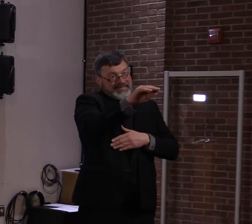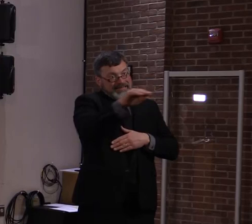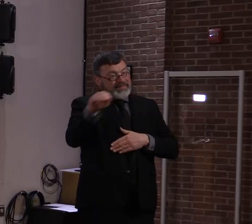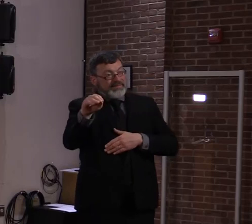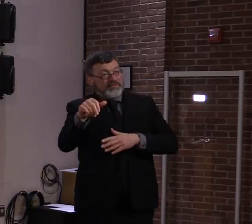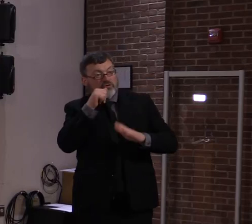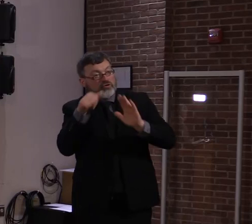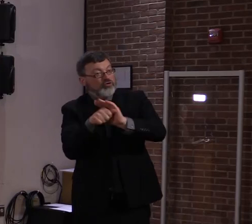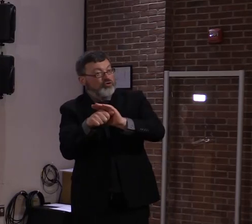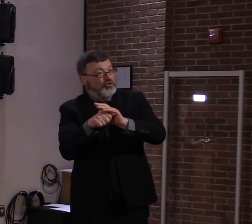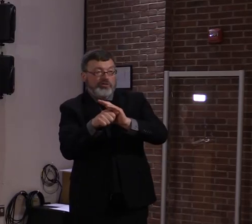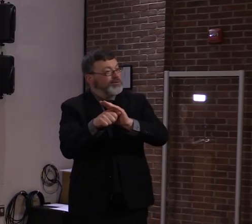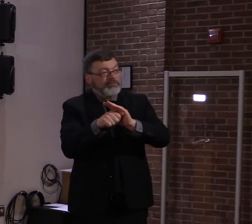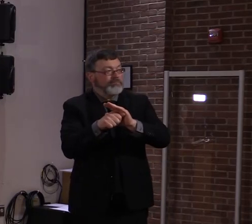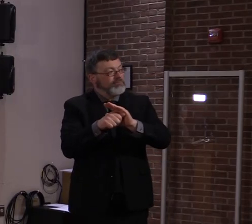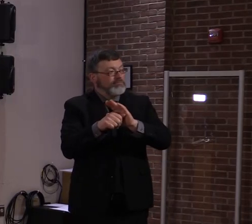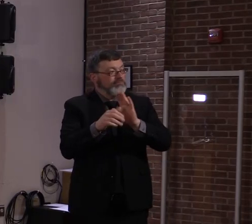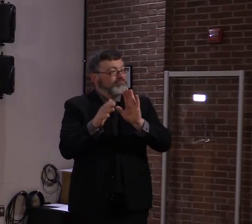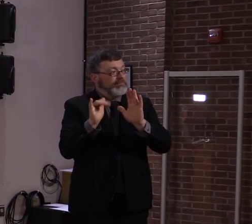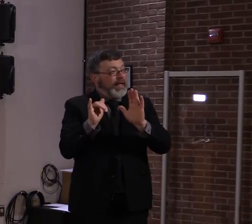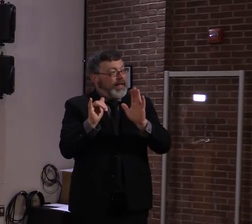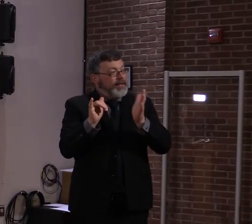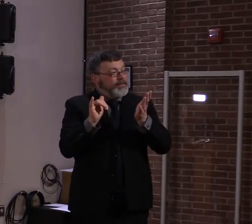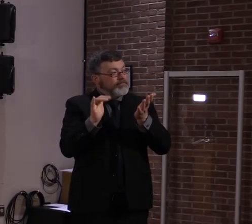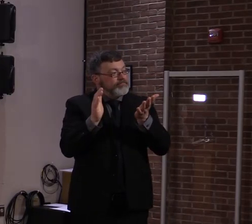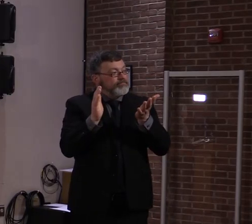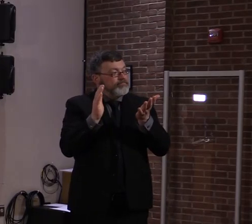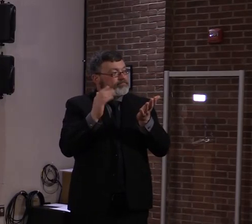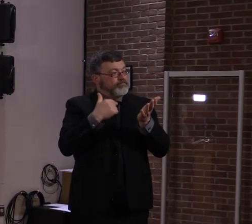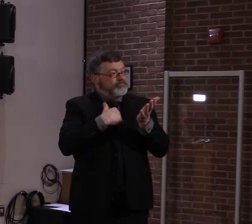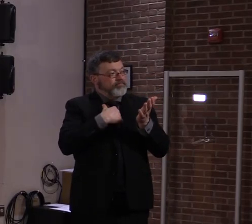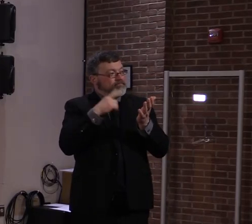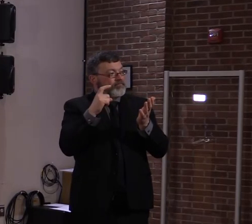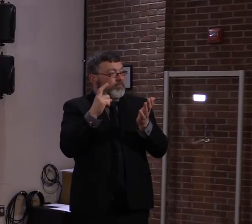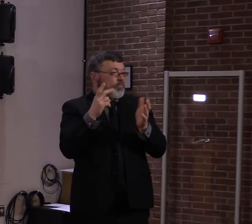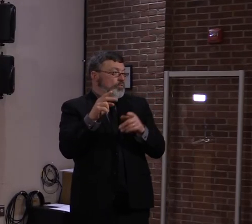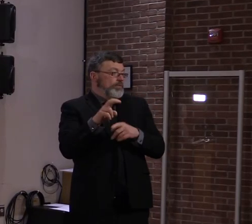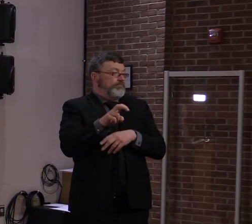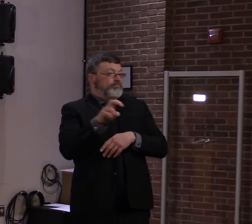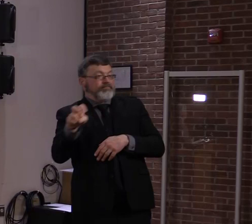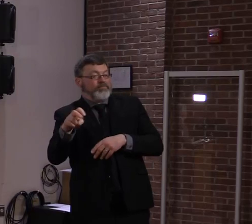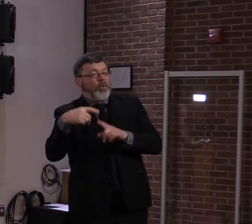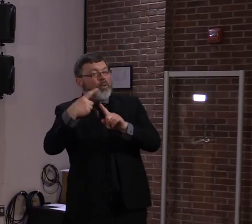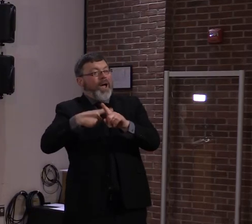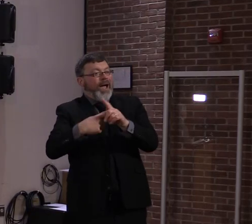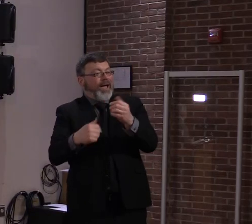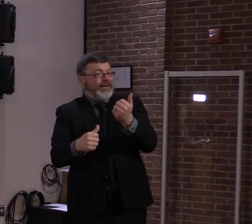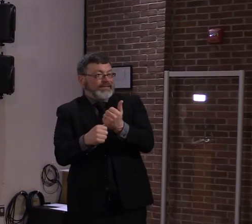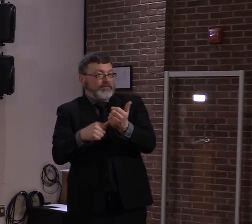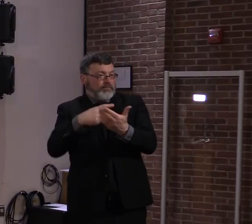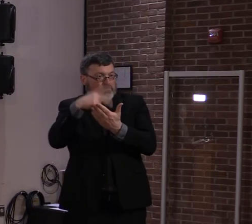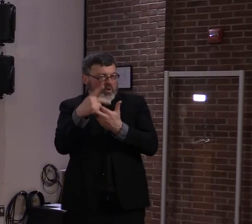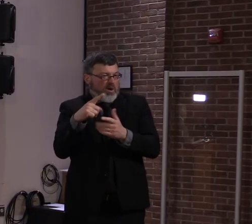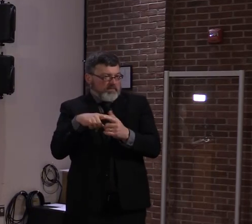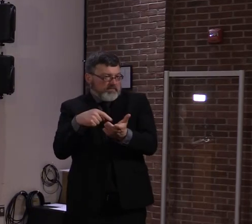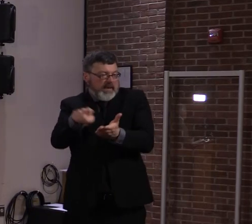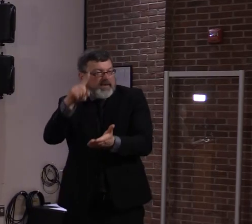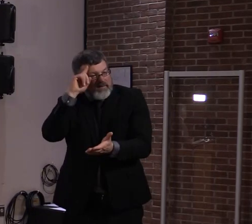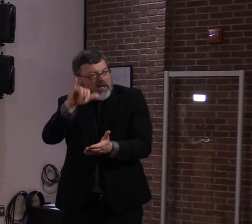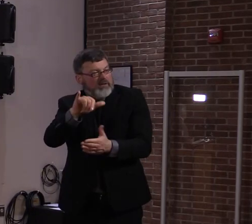capacity that we have. We are always concerned about security. We have put